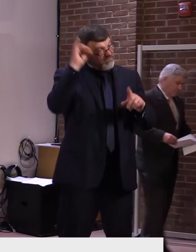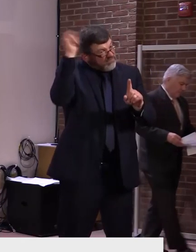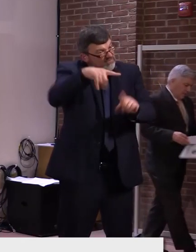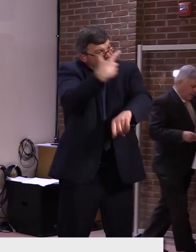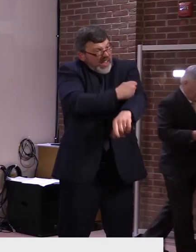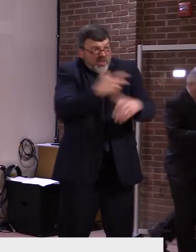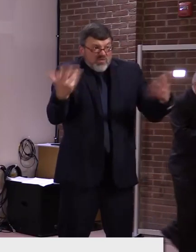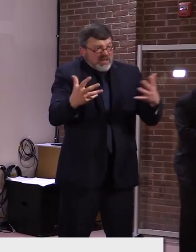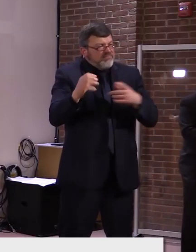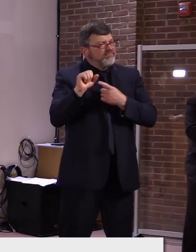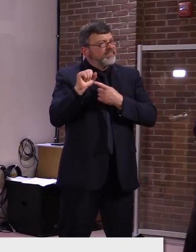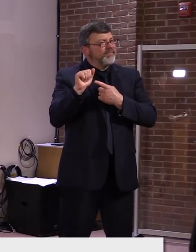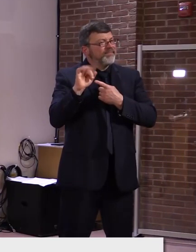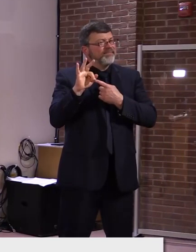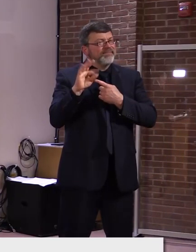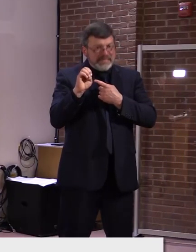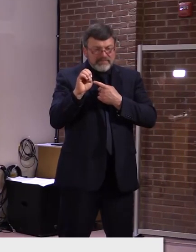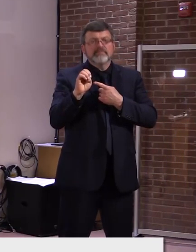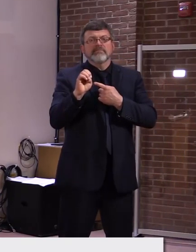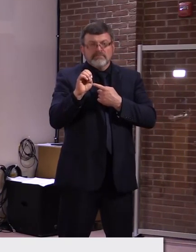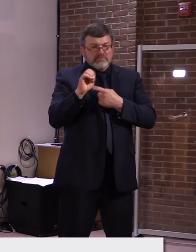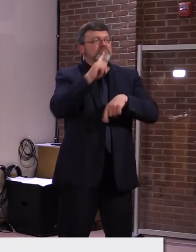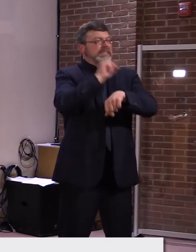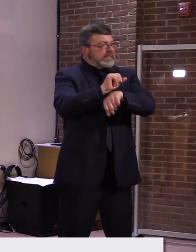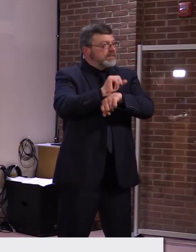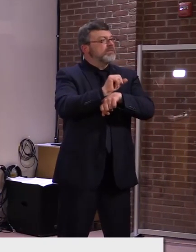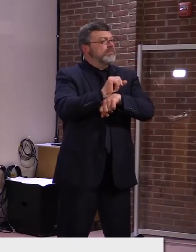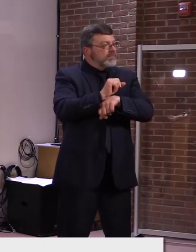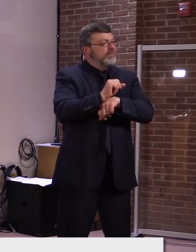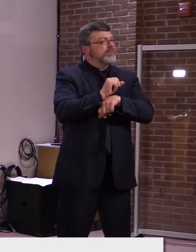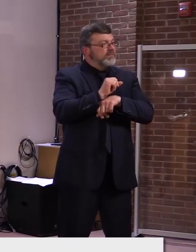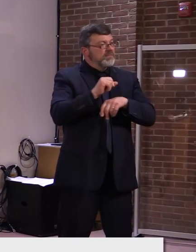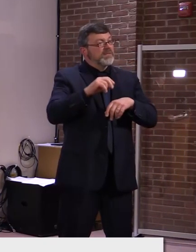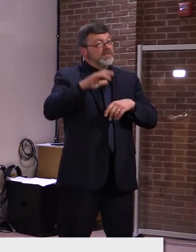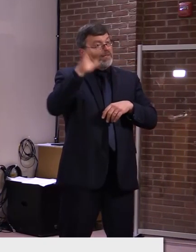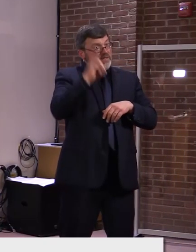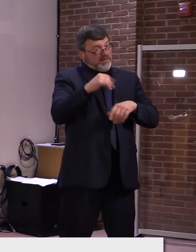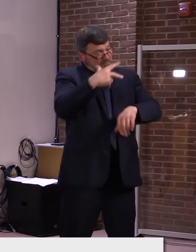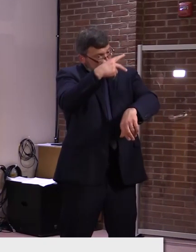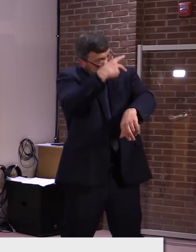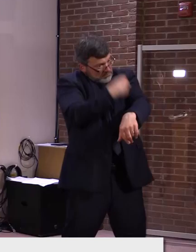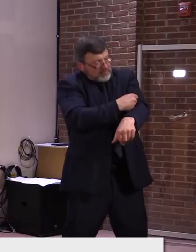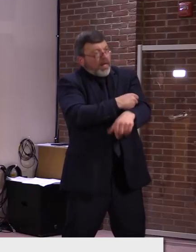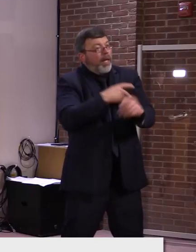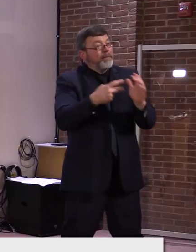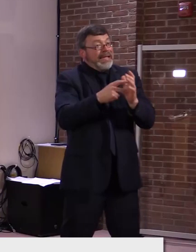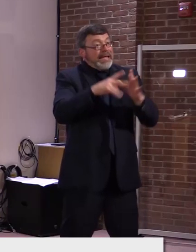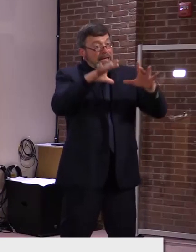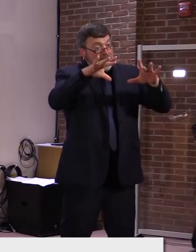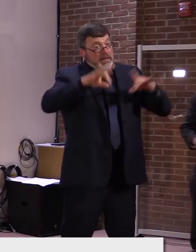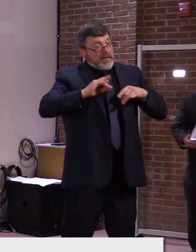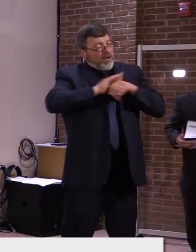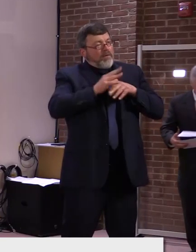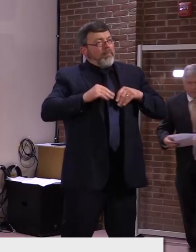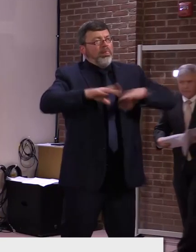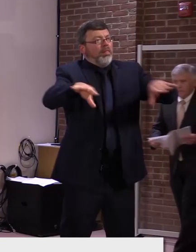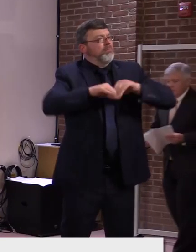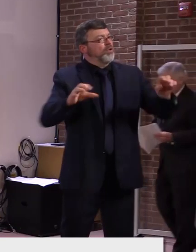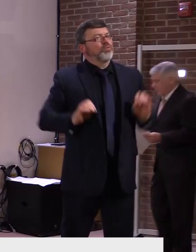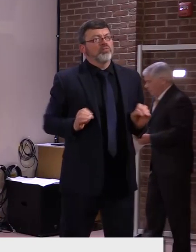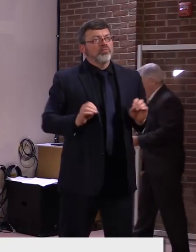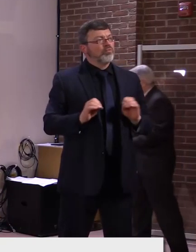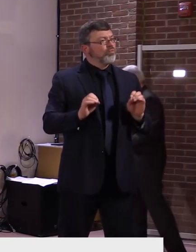and serious illness. Getting vaccinated against COVID-19 brings big benefits to Vermont kids. As